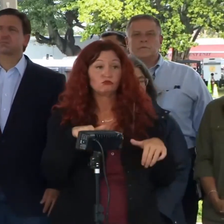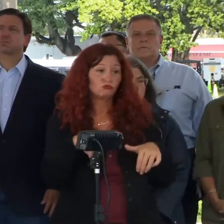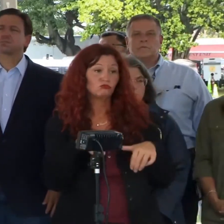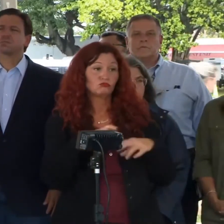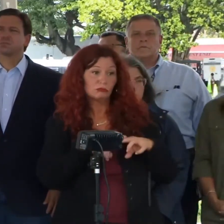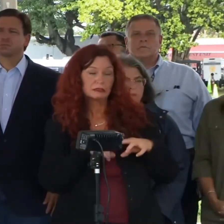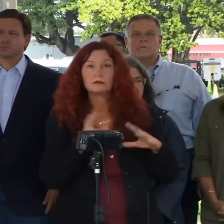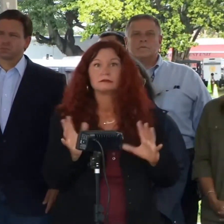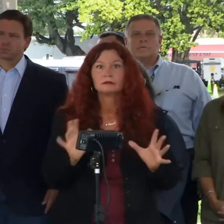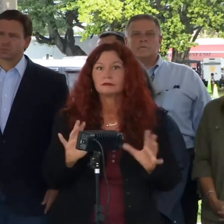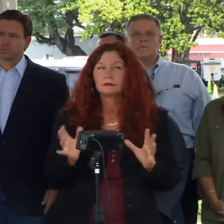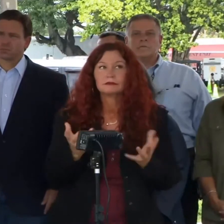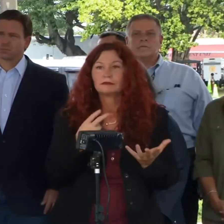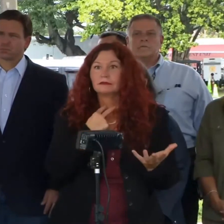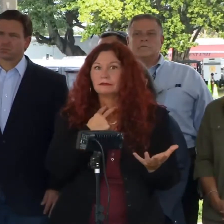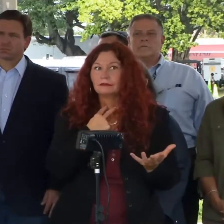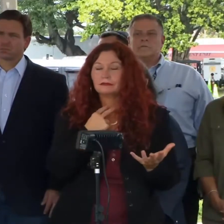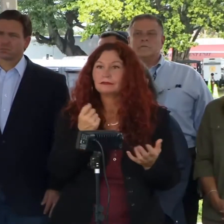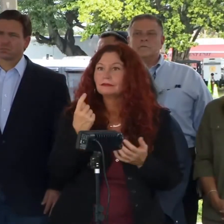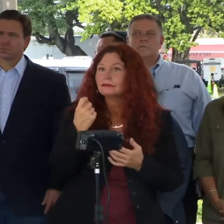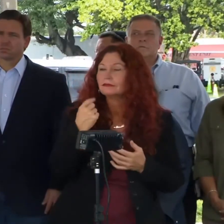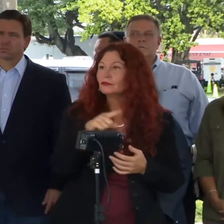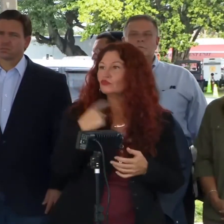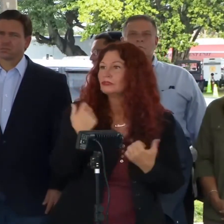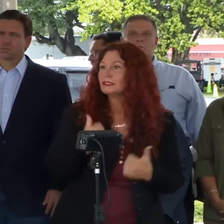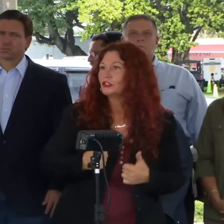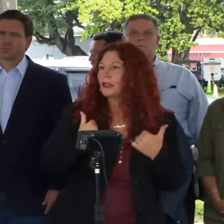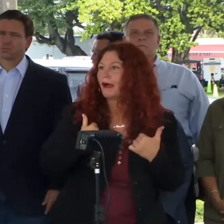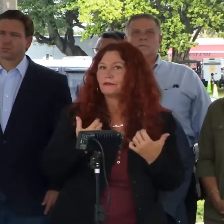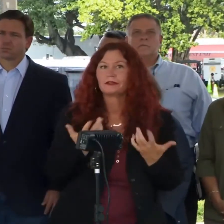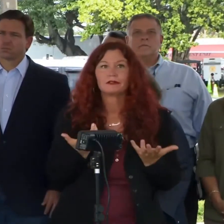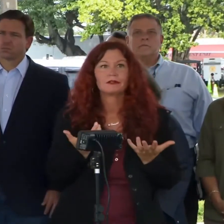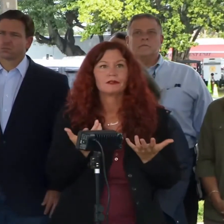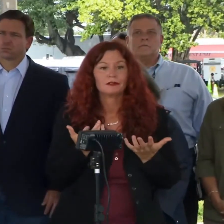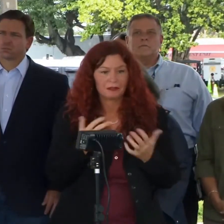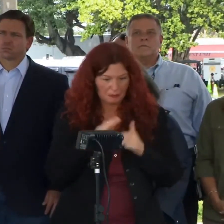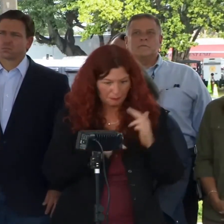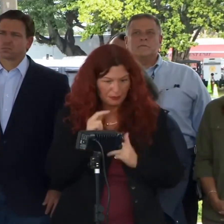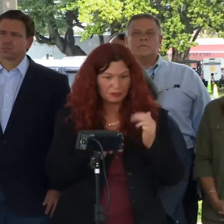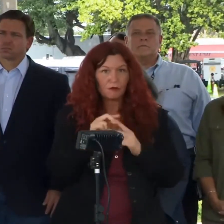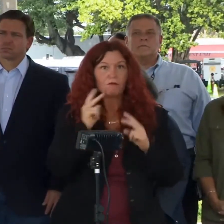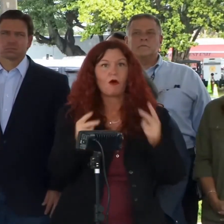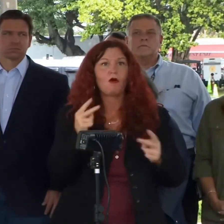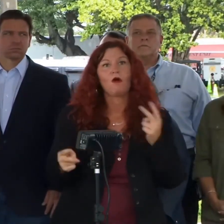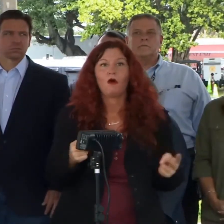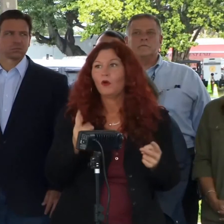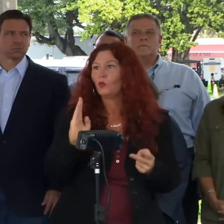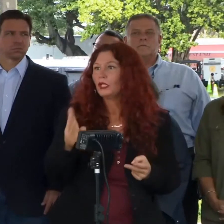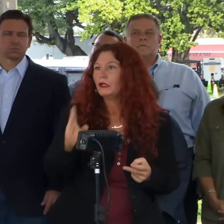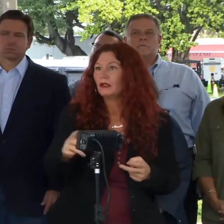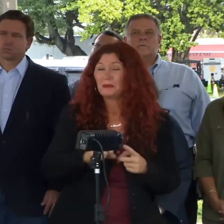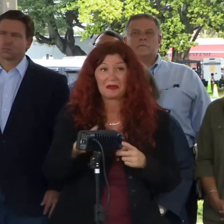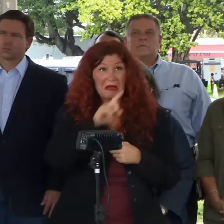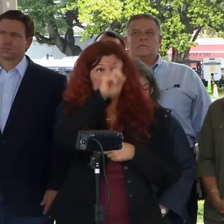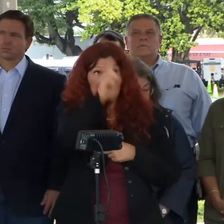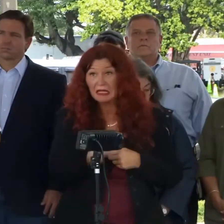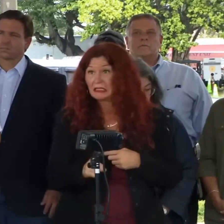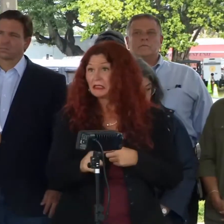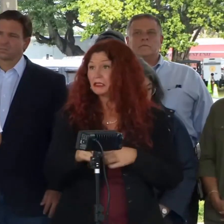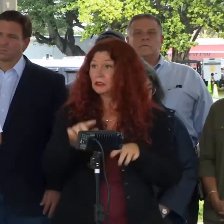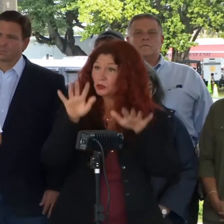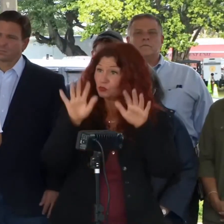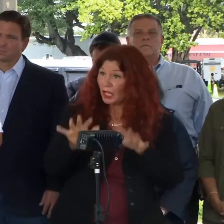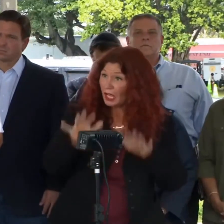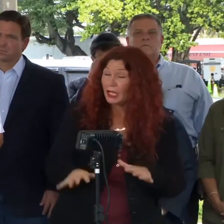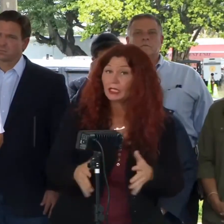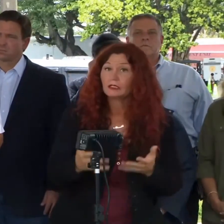speaker said that they're already risking their lives anyway. They're working under a building that could fall down. Why do we have to stop for lightning? It was an